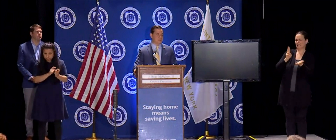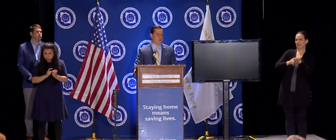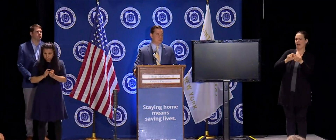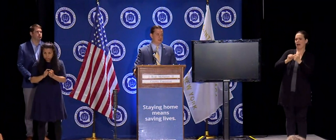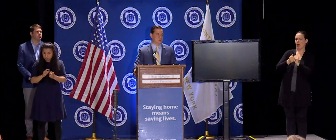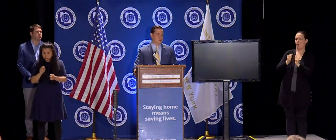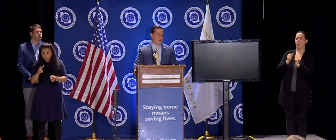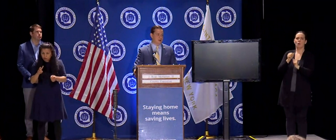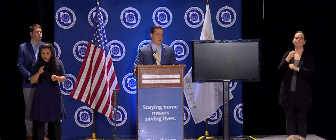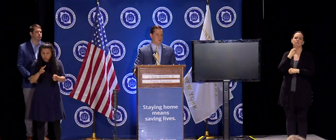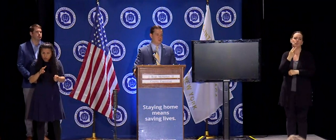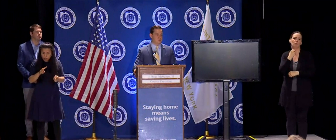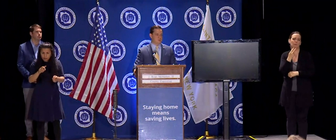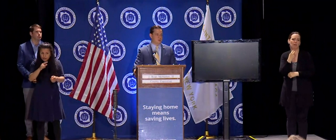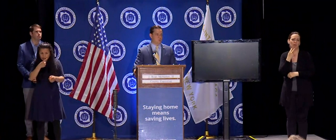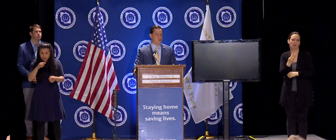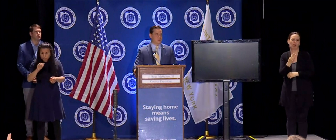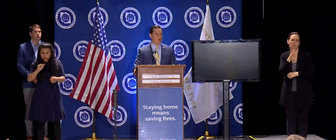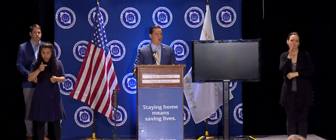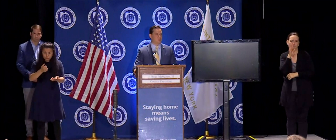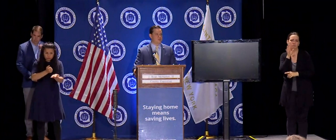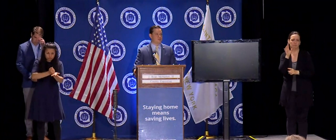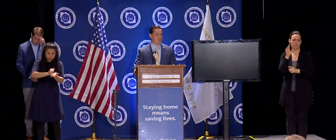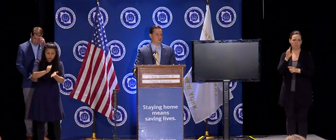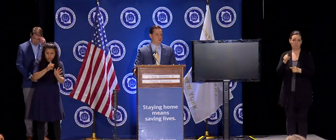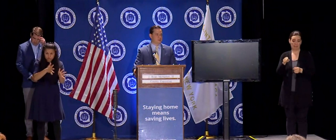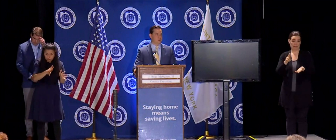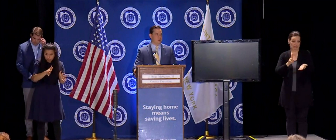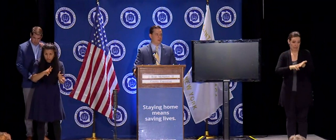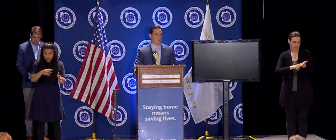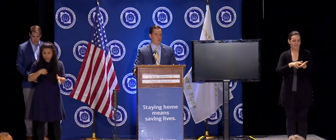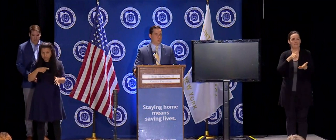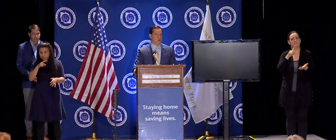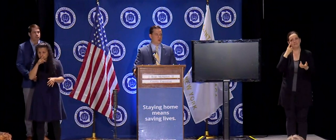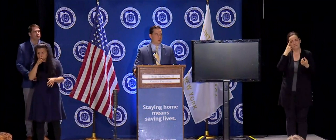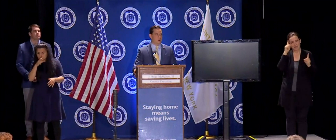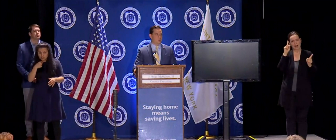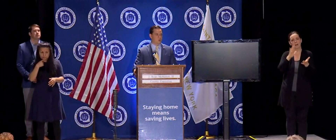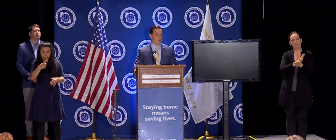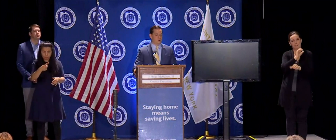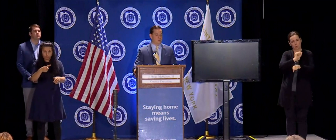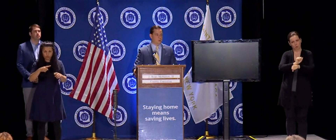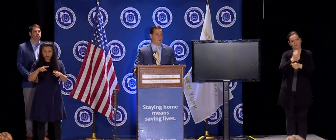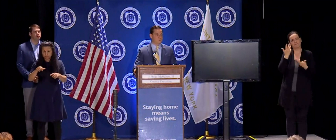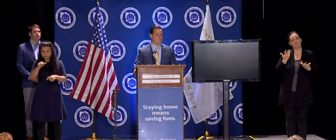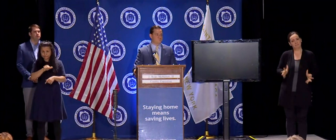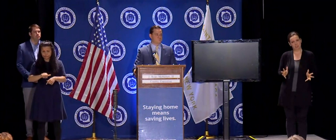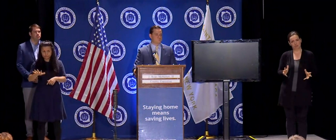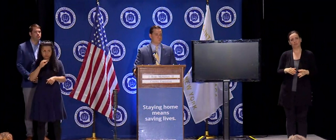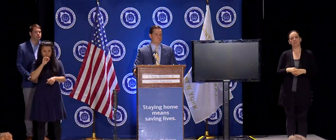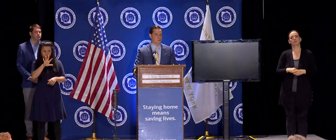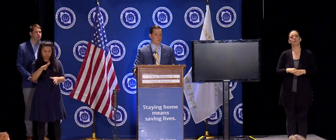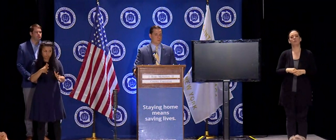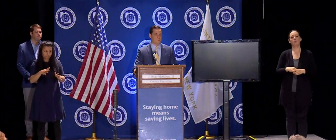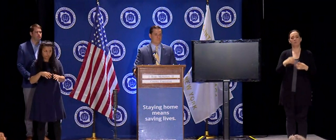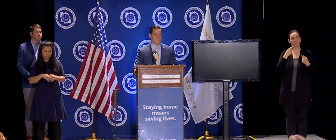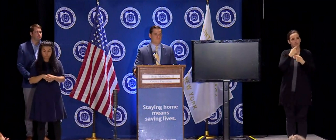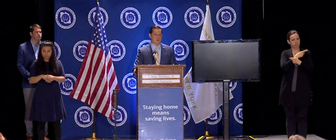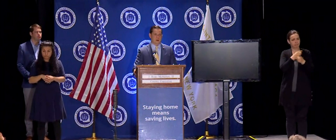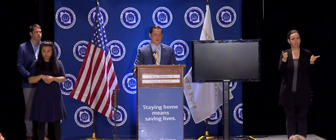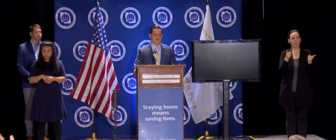signed lease, it wasn't in our position to talk about who our new neighbor is. What day was that lease